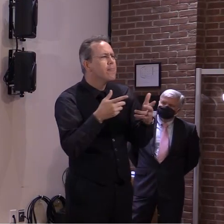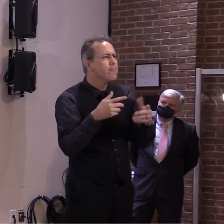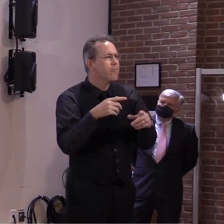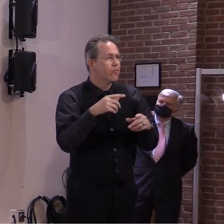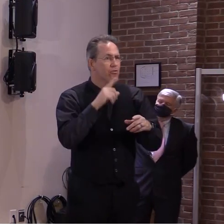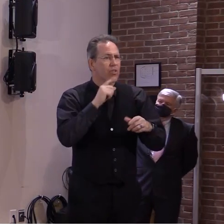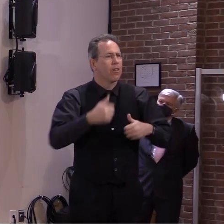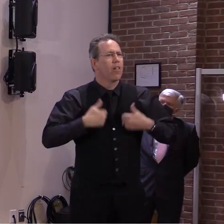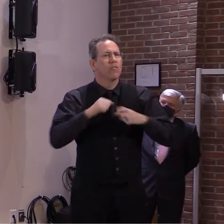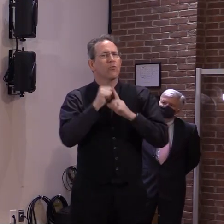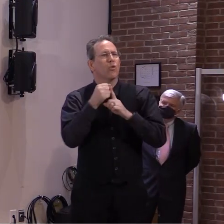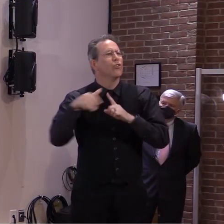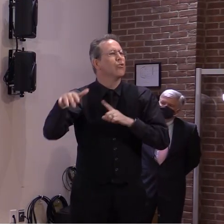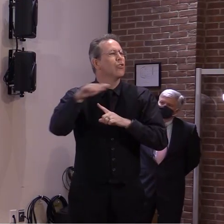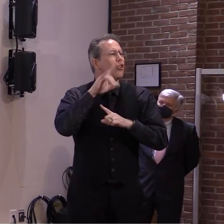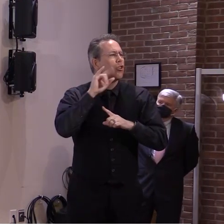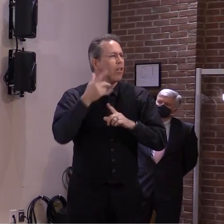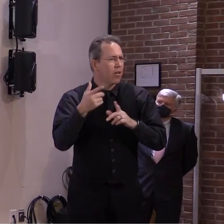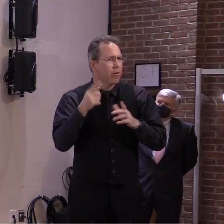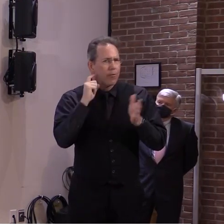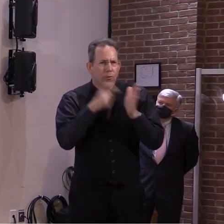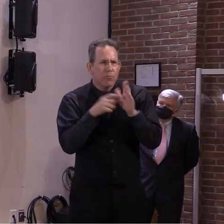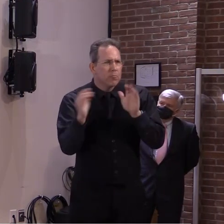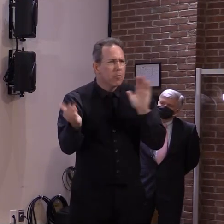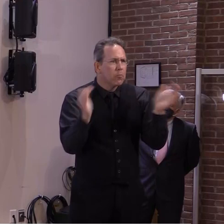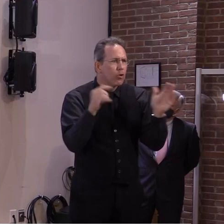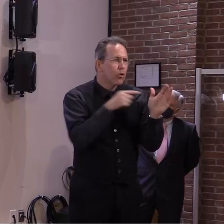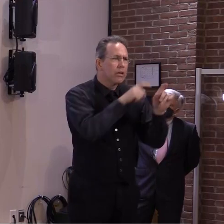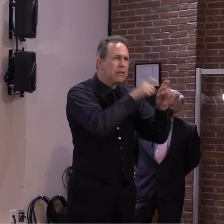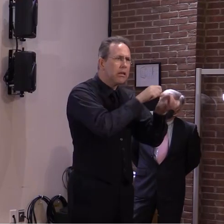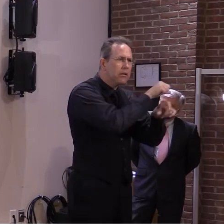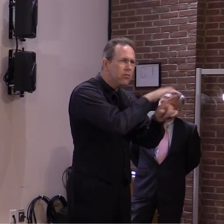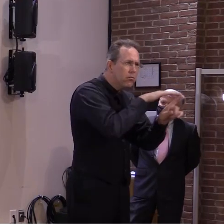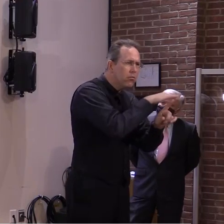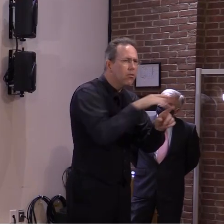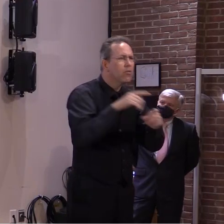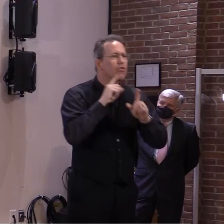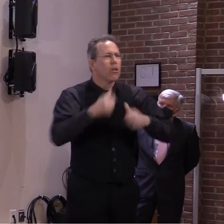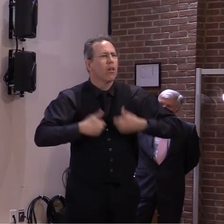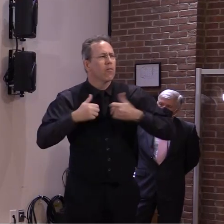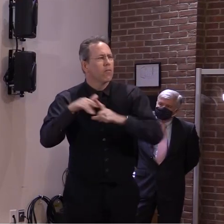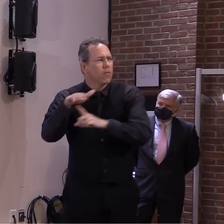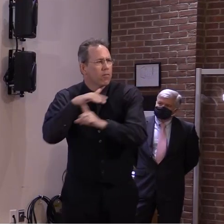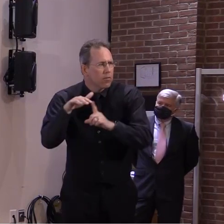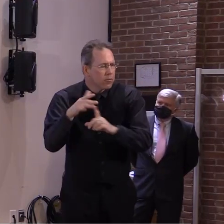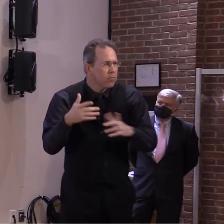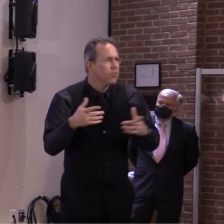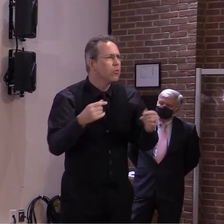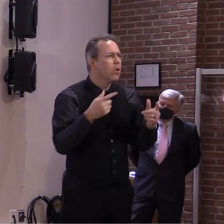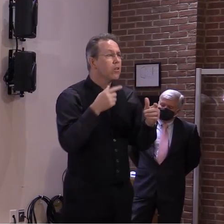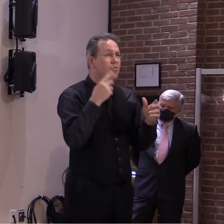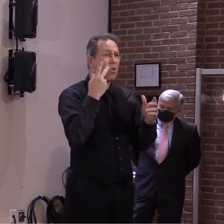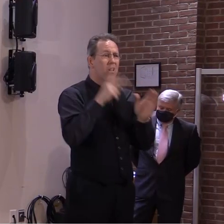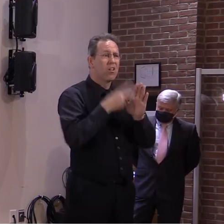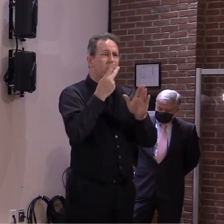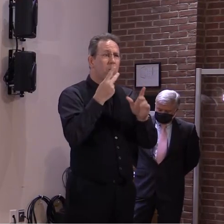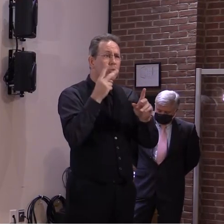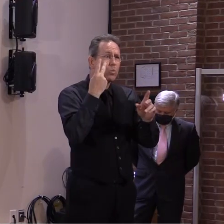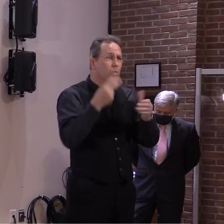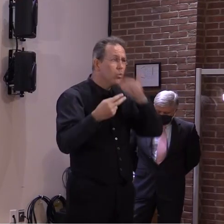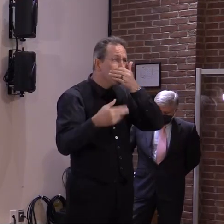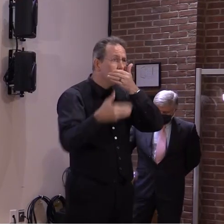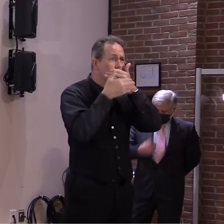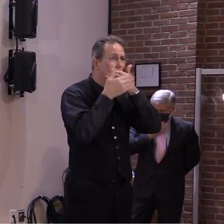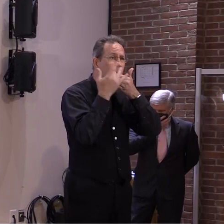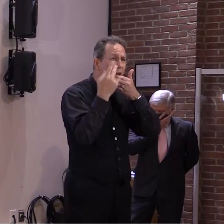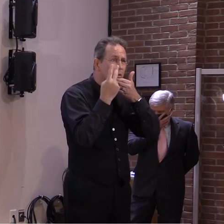of leakage on the side of the mask is really markedly reduced when you adopt one of these newer strategies. So at a